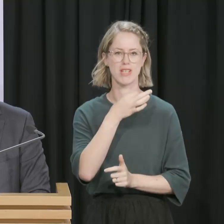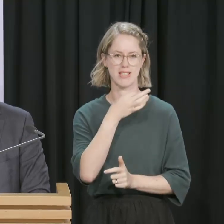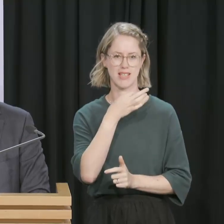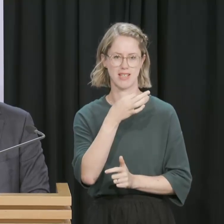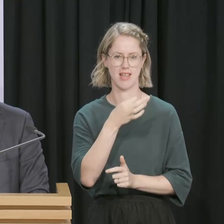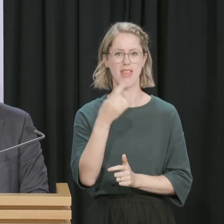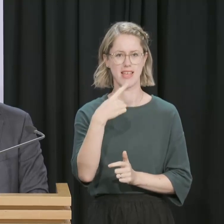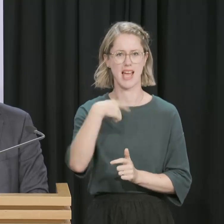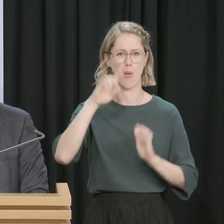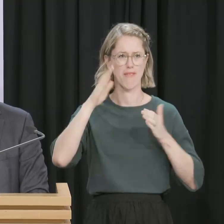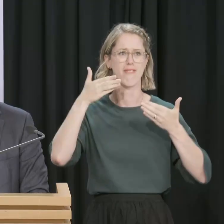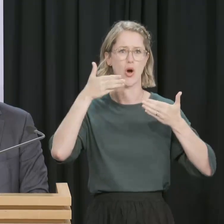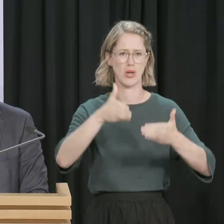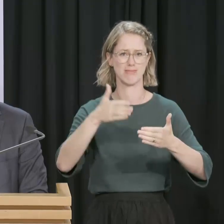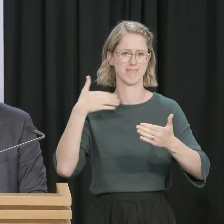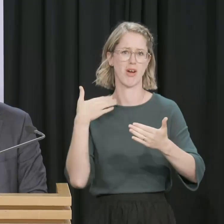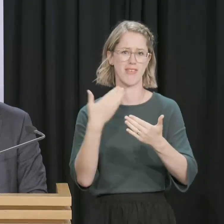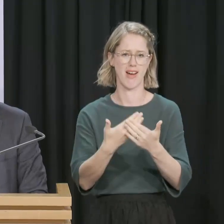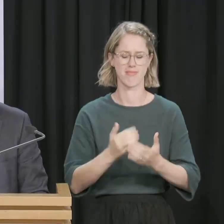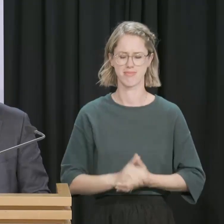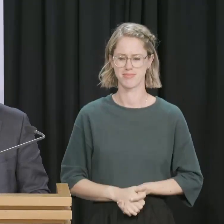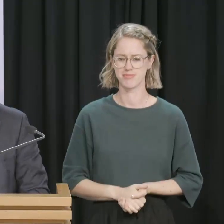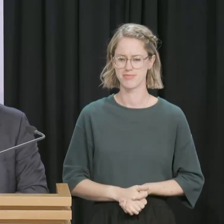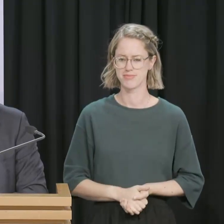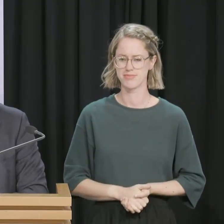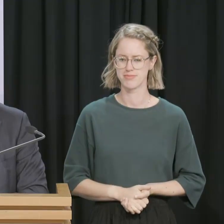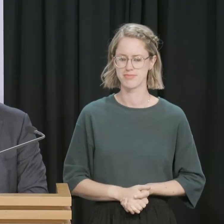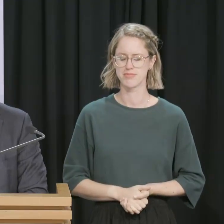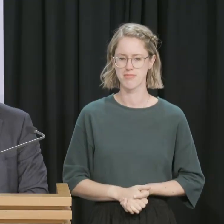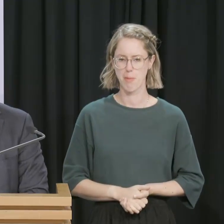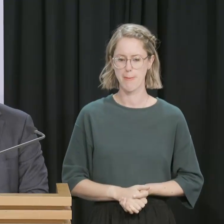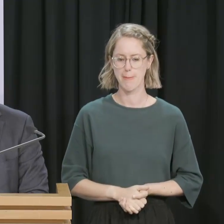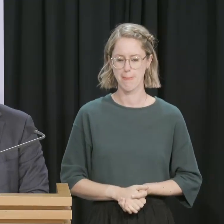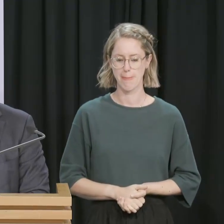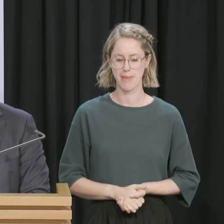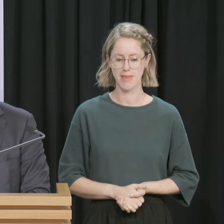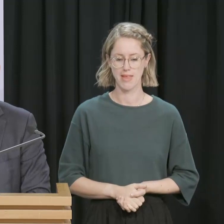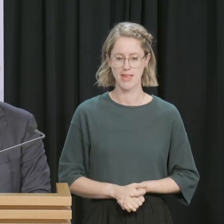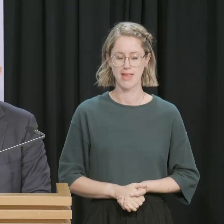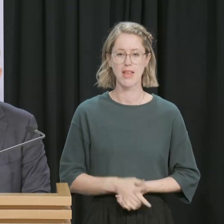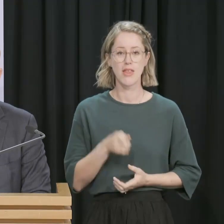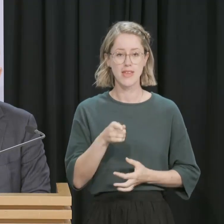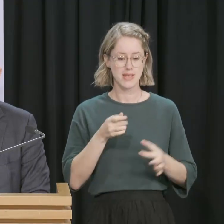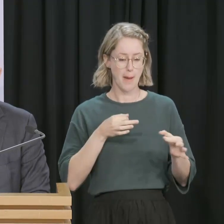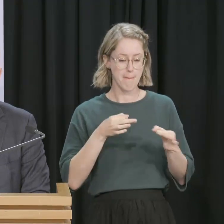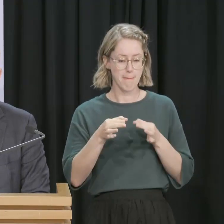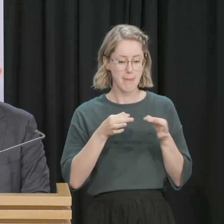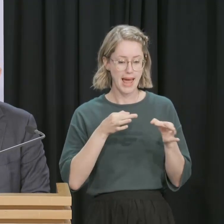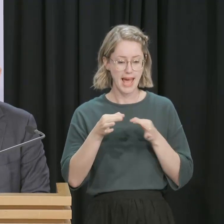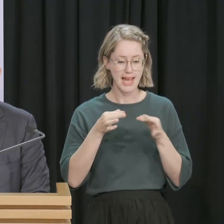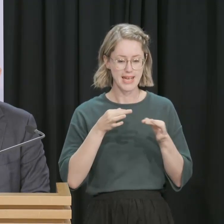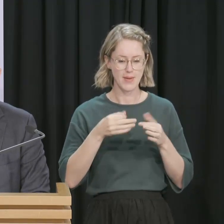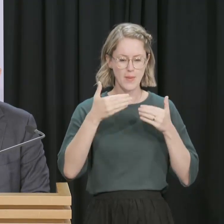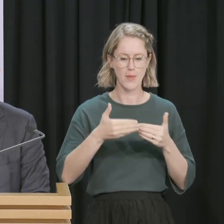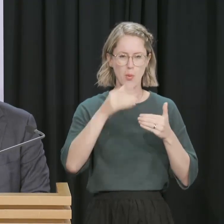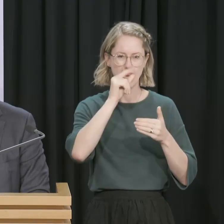and prioritisation during the pandemic. We've been able to fully focus on this plan and the sequencing framework after